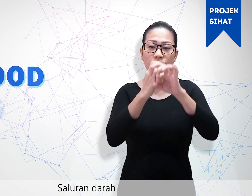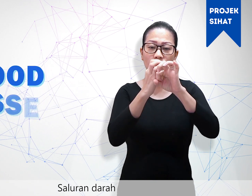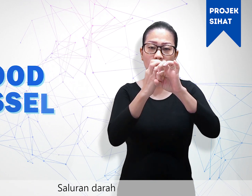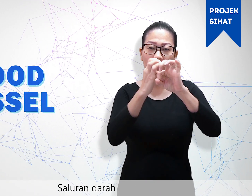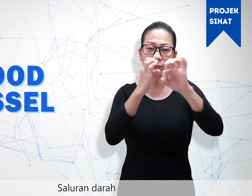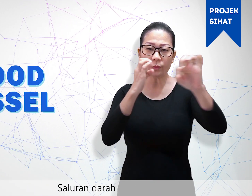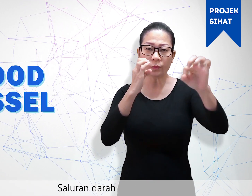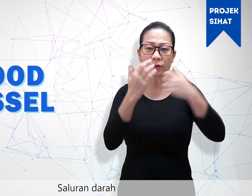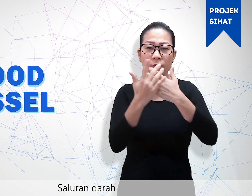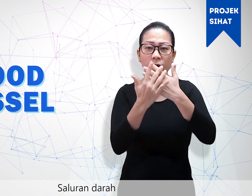blood vessel,